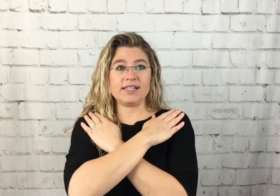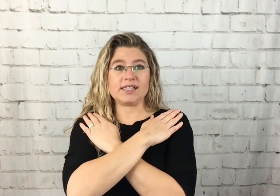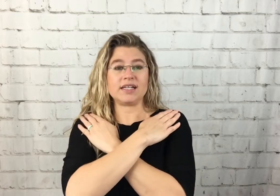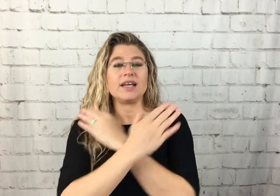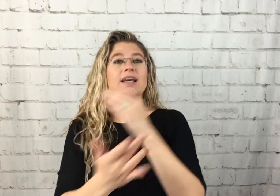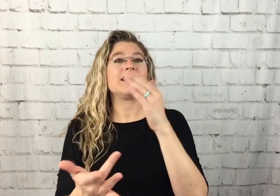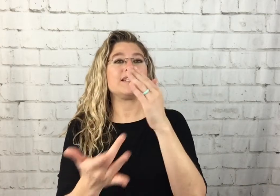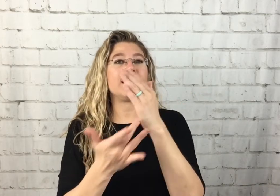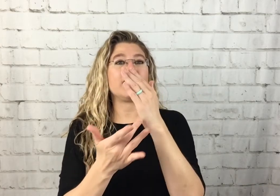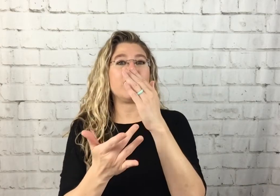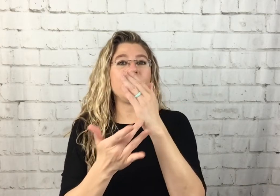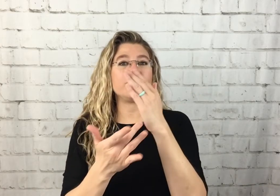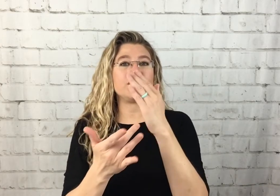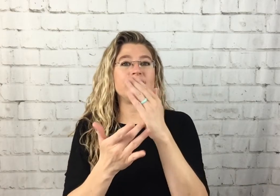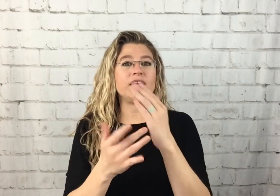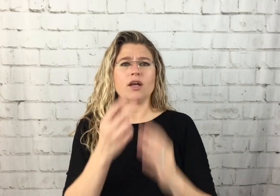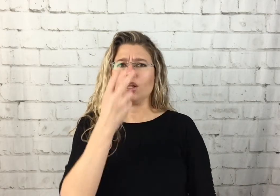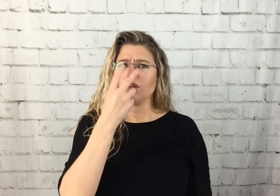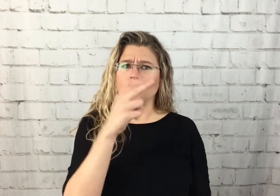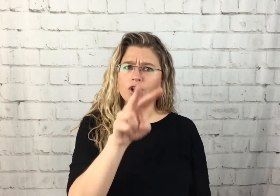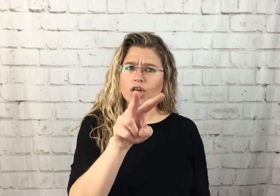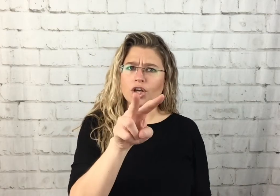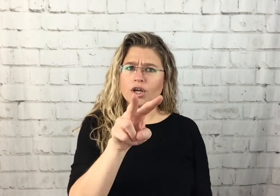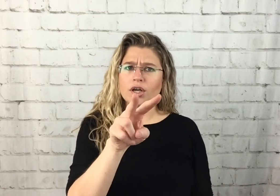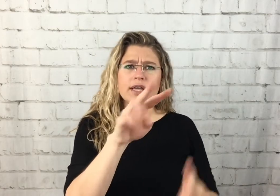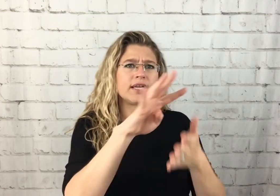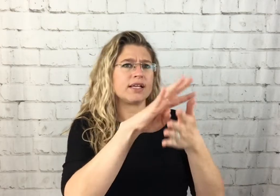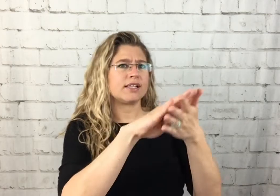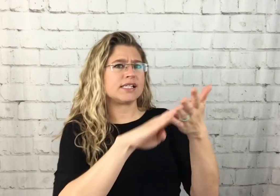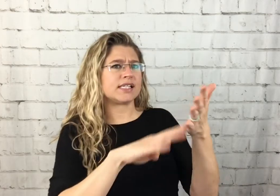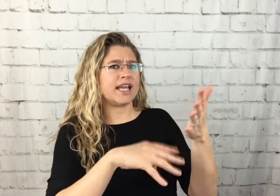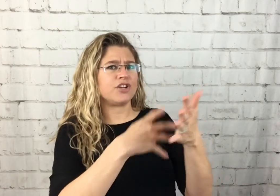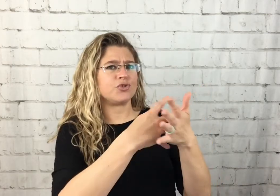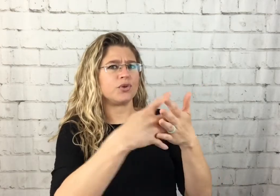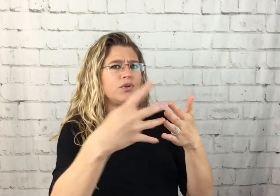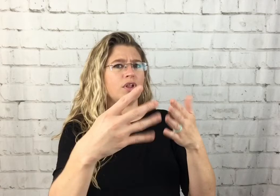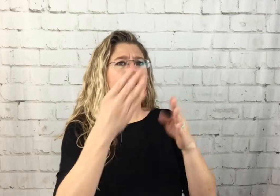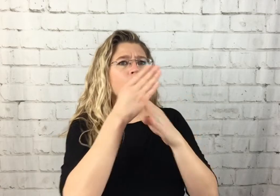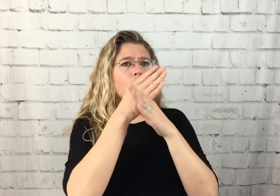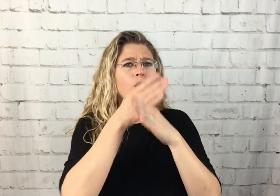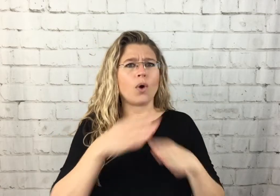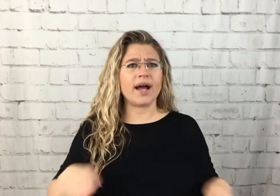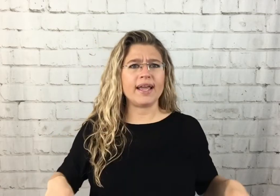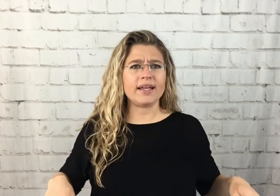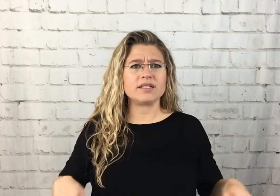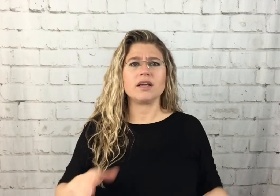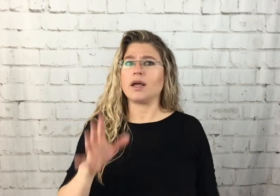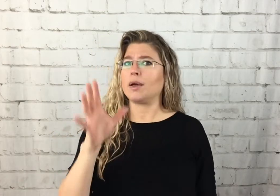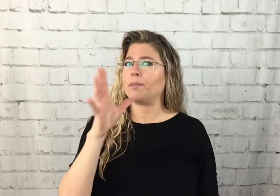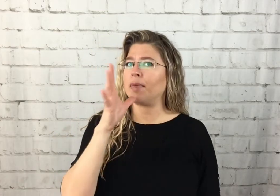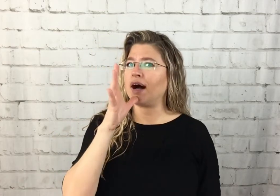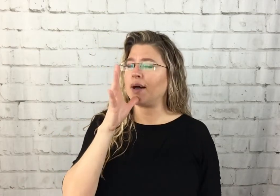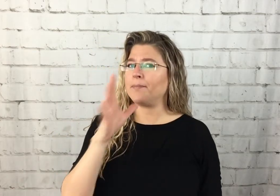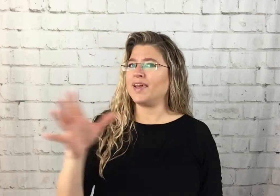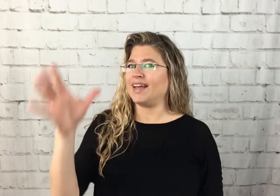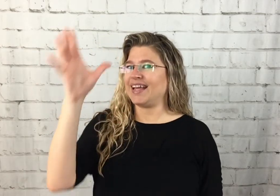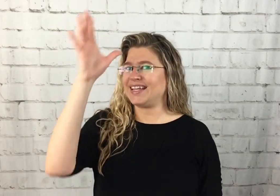rest, technology, look, schedule, quiet, mom and